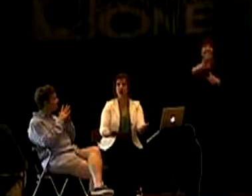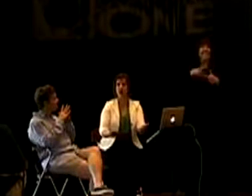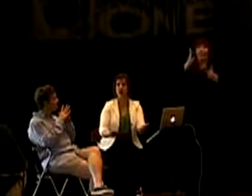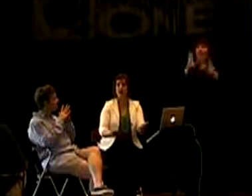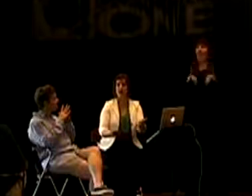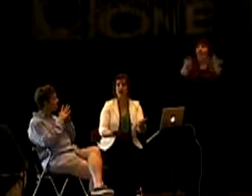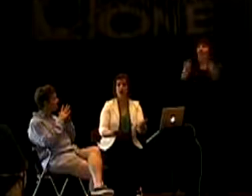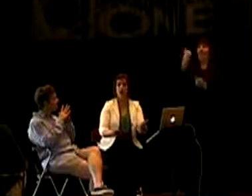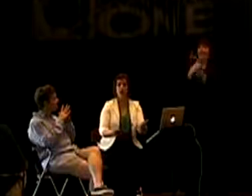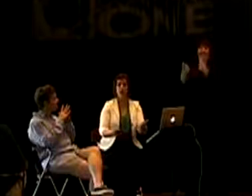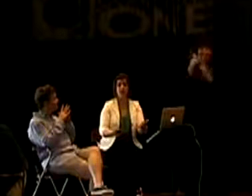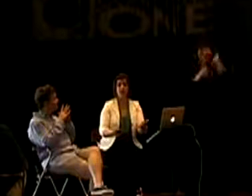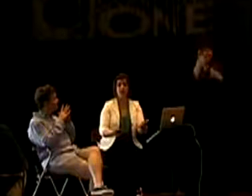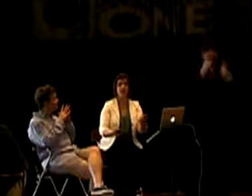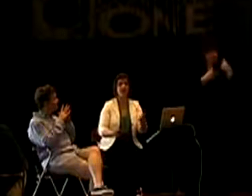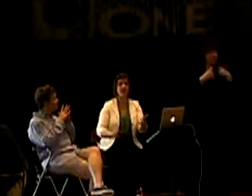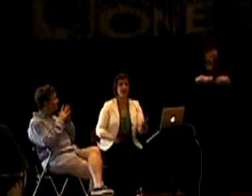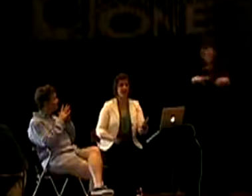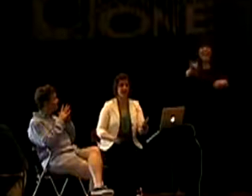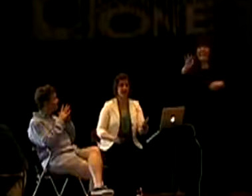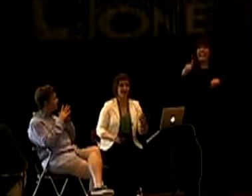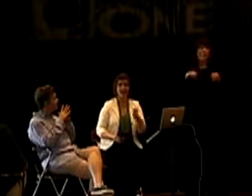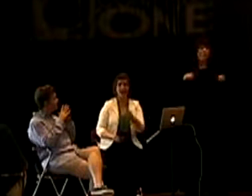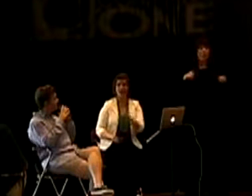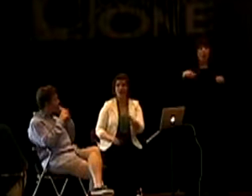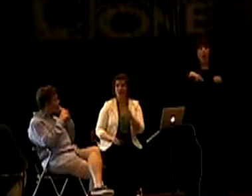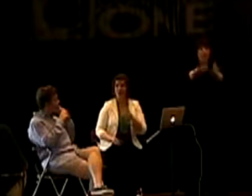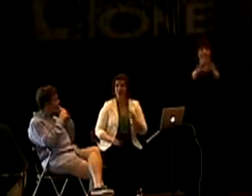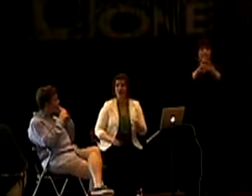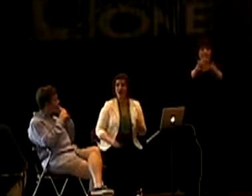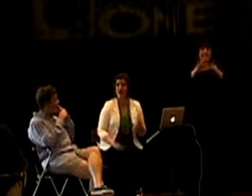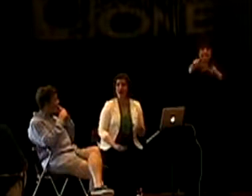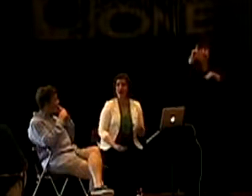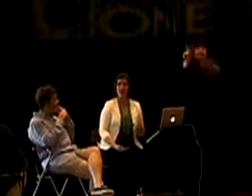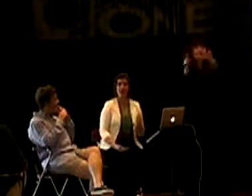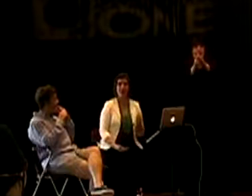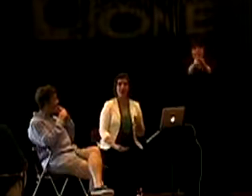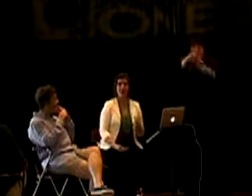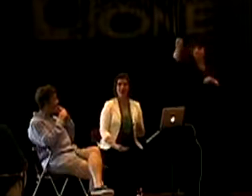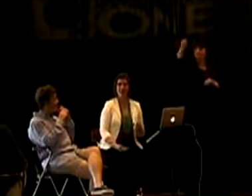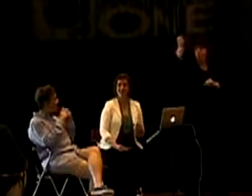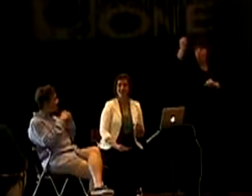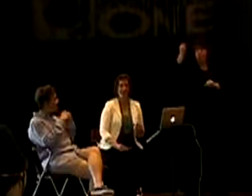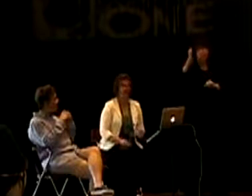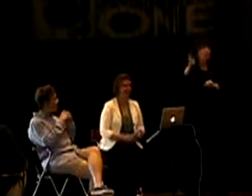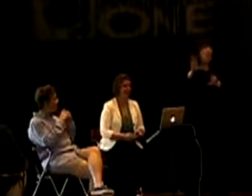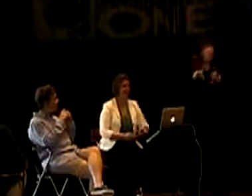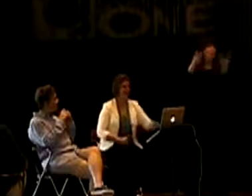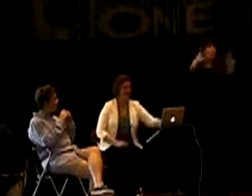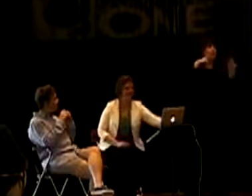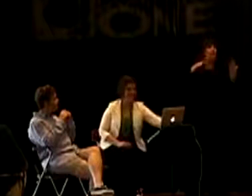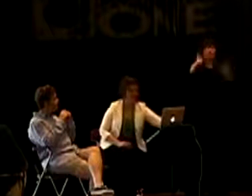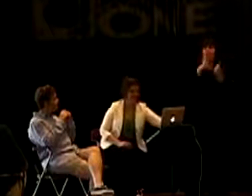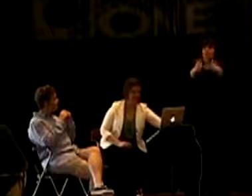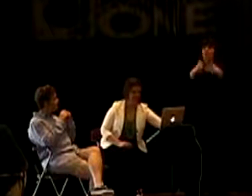from the audience. So, if you think of something, hold on to it. We will come back to you in about 20 minutes.